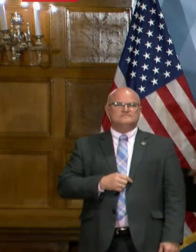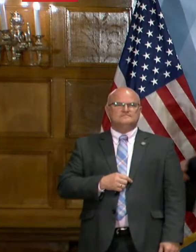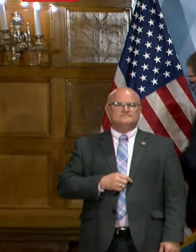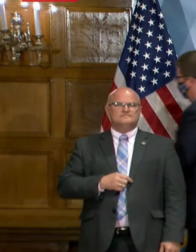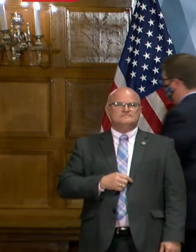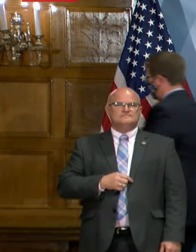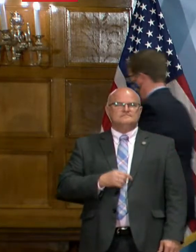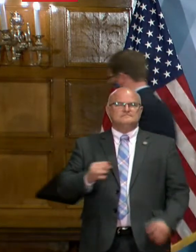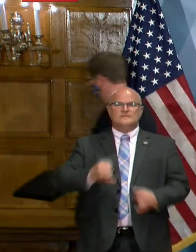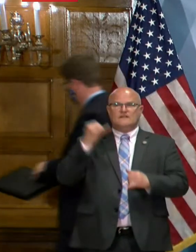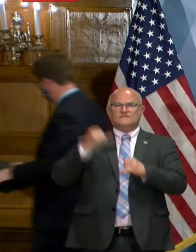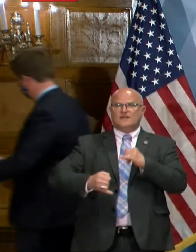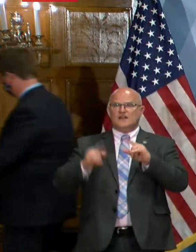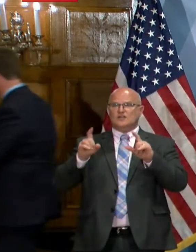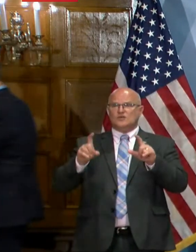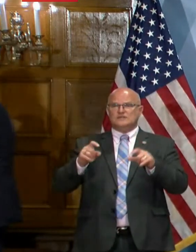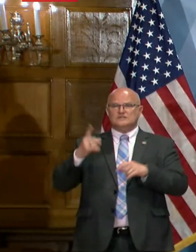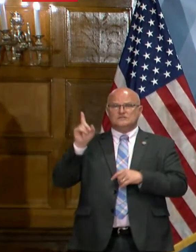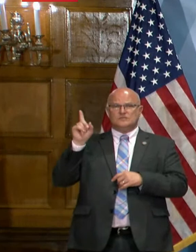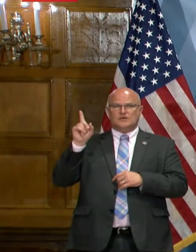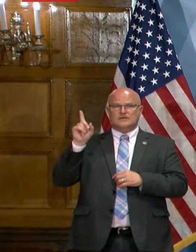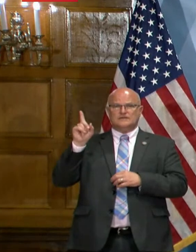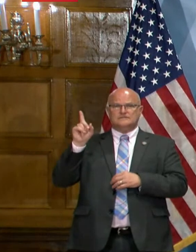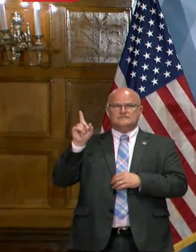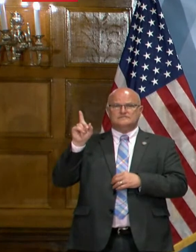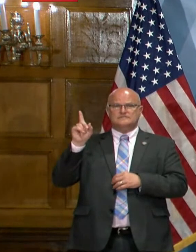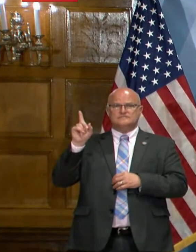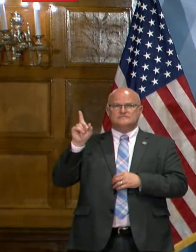Yeah. Is there a final question remotely?